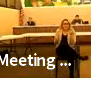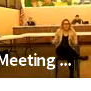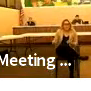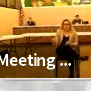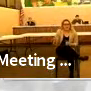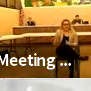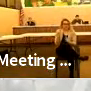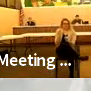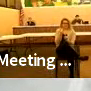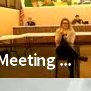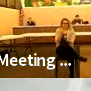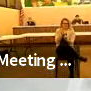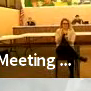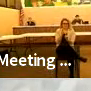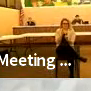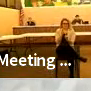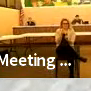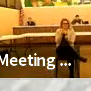special use permit.